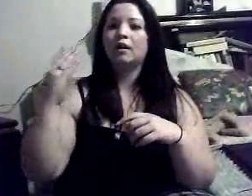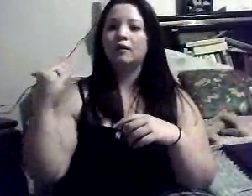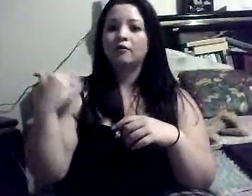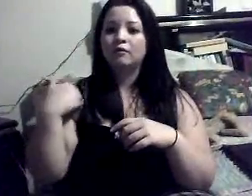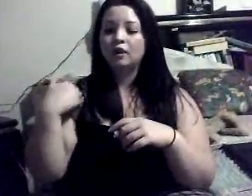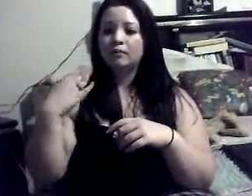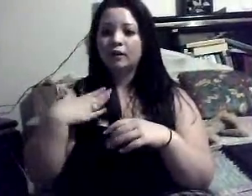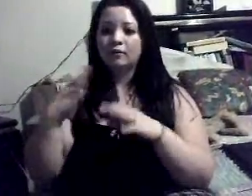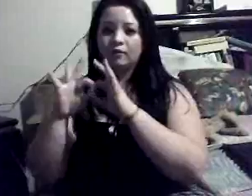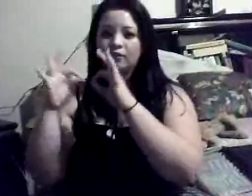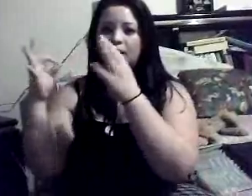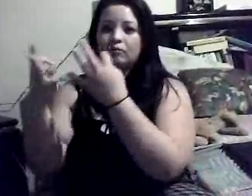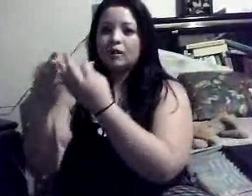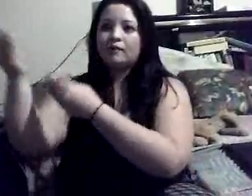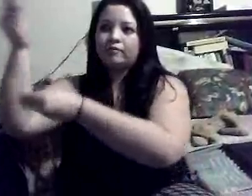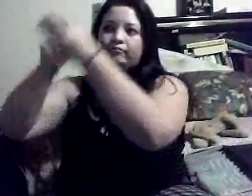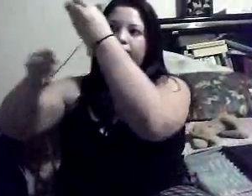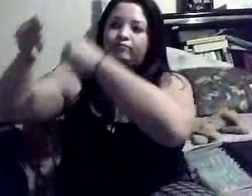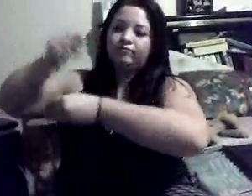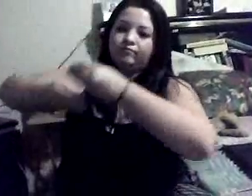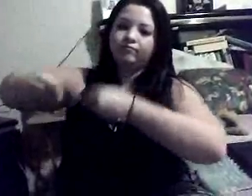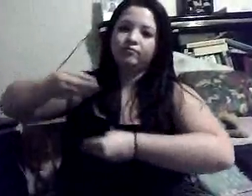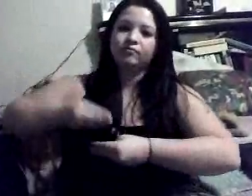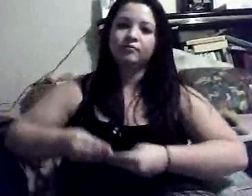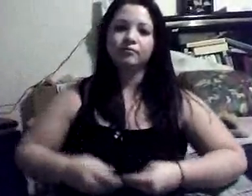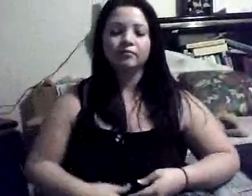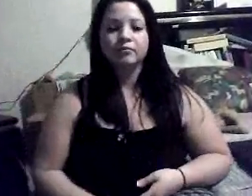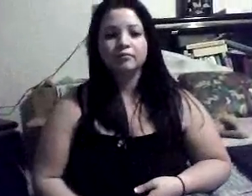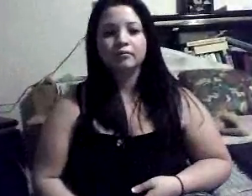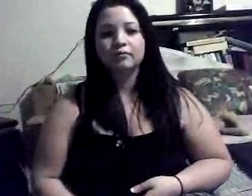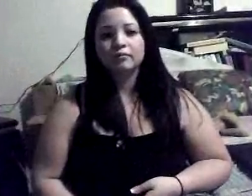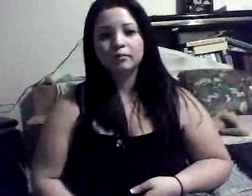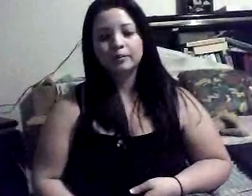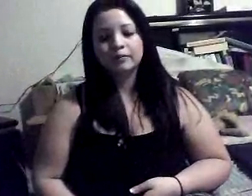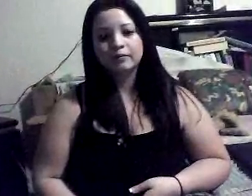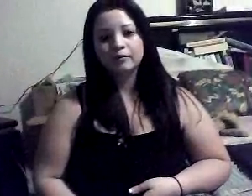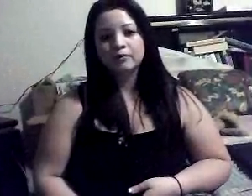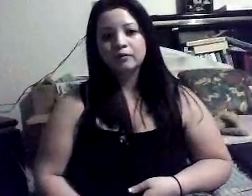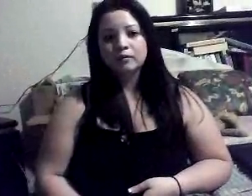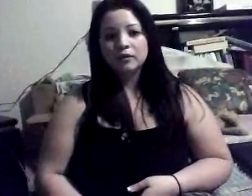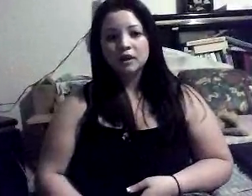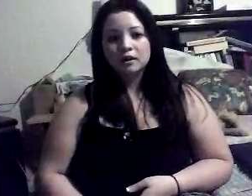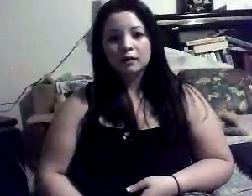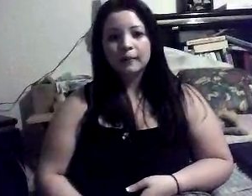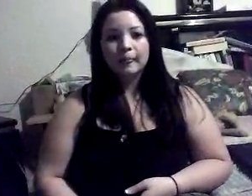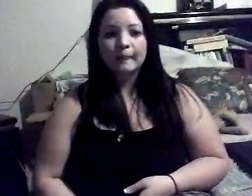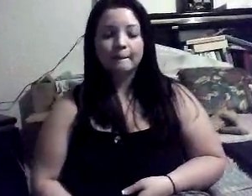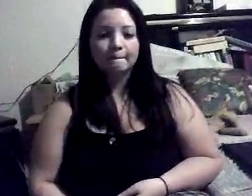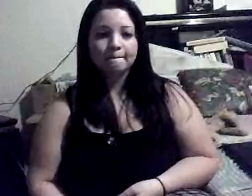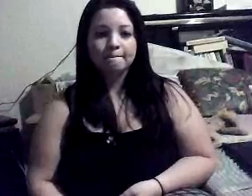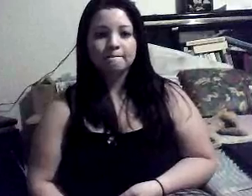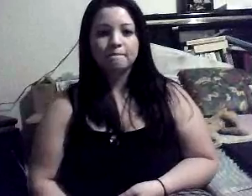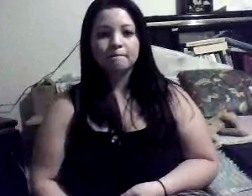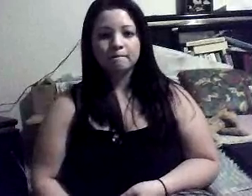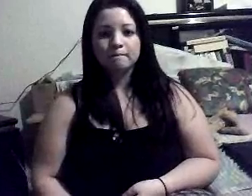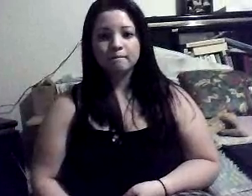When I was in my late 20s, I got the real antique bug, and I used to attend many estate